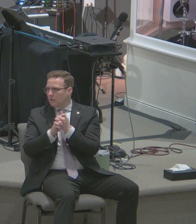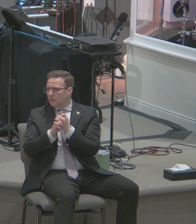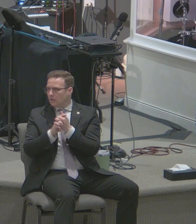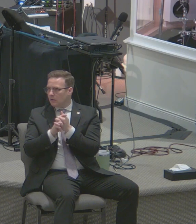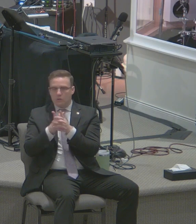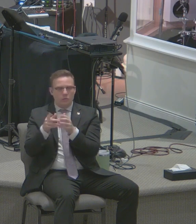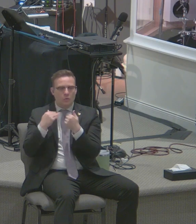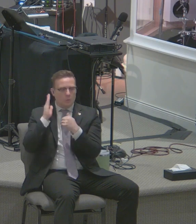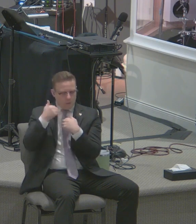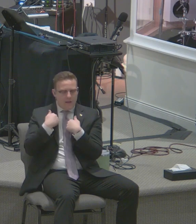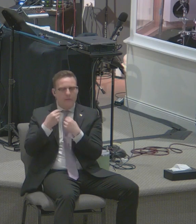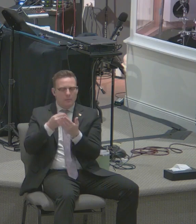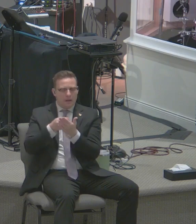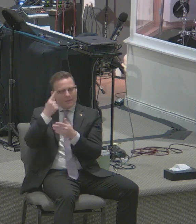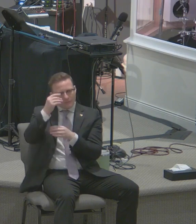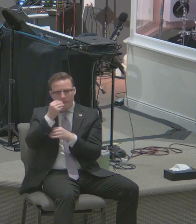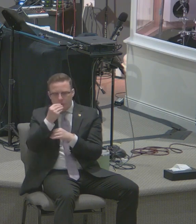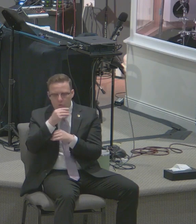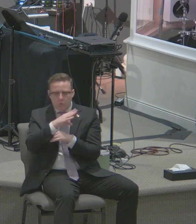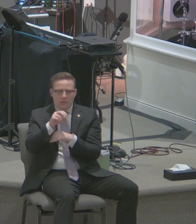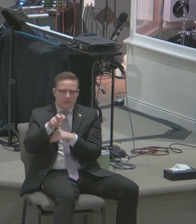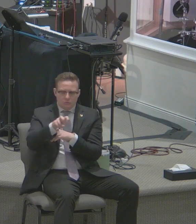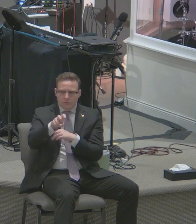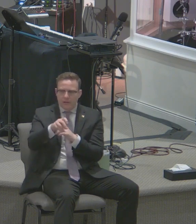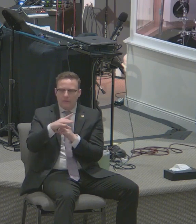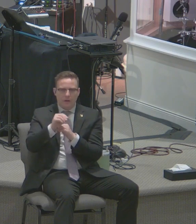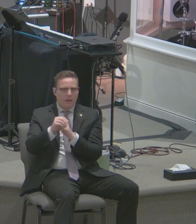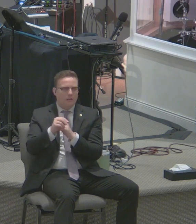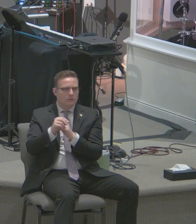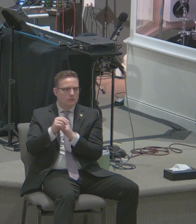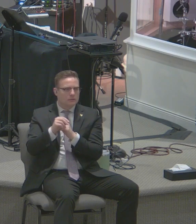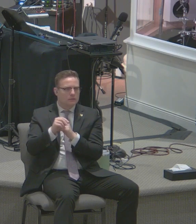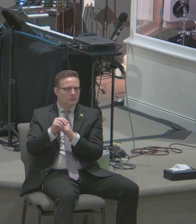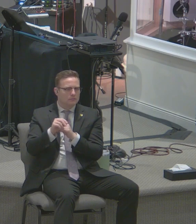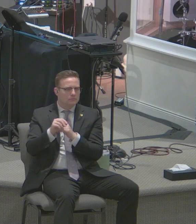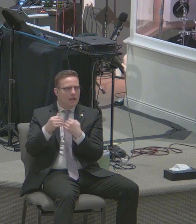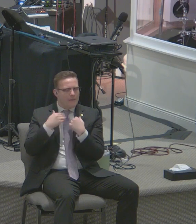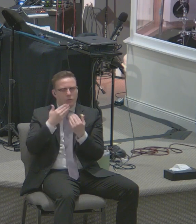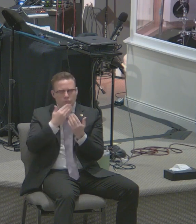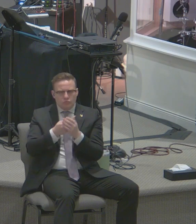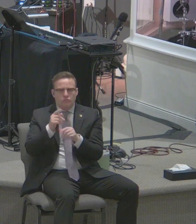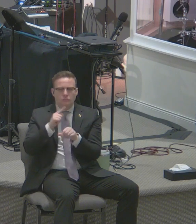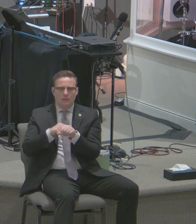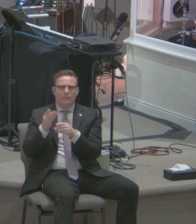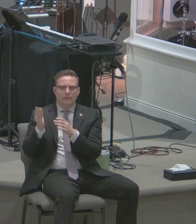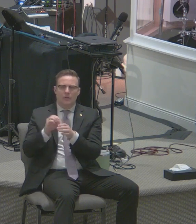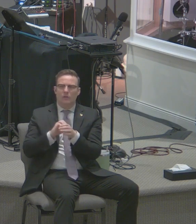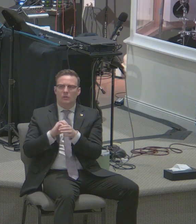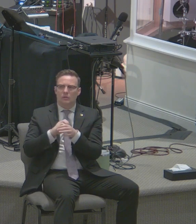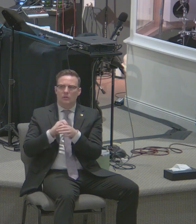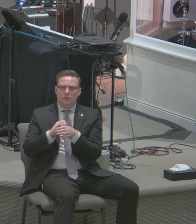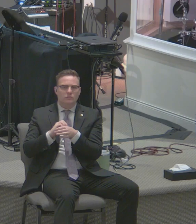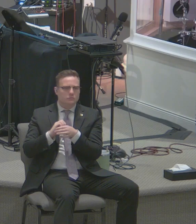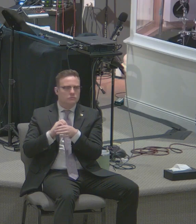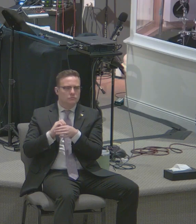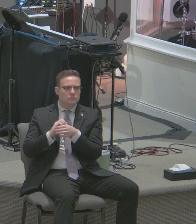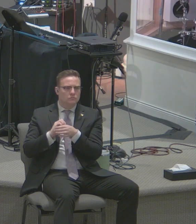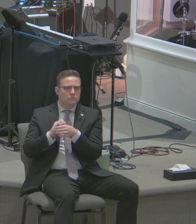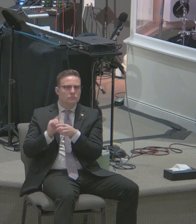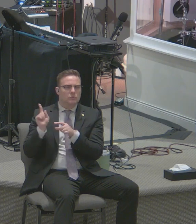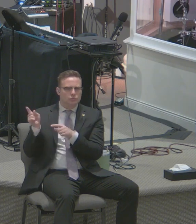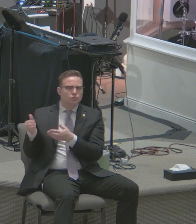money for food and just traveling and just having a good time. Amen. And you deserve it.